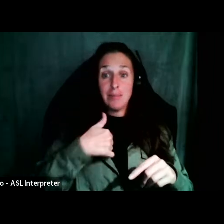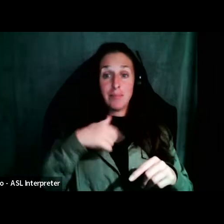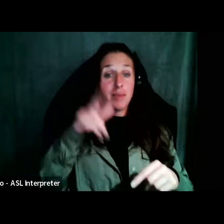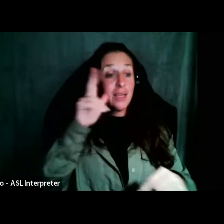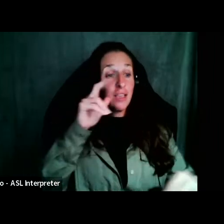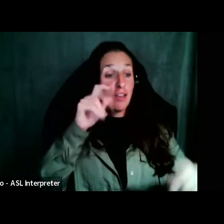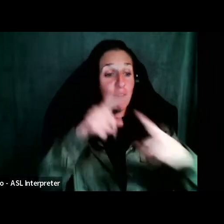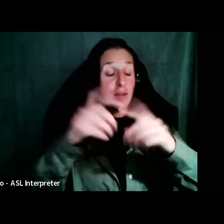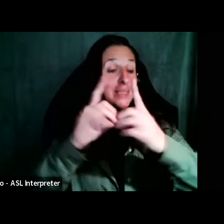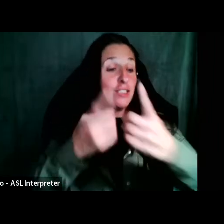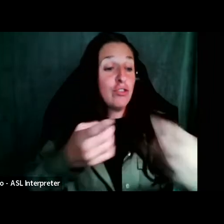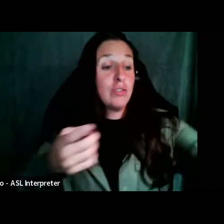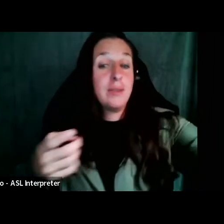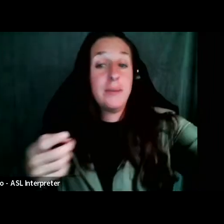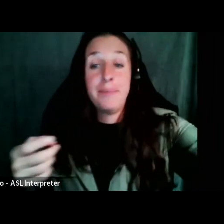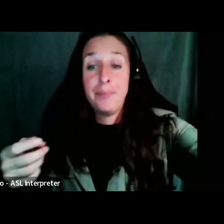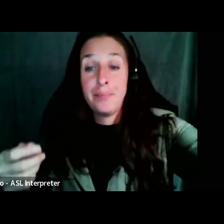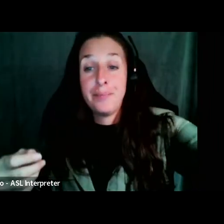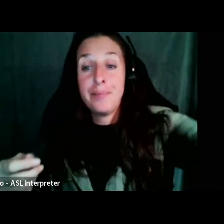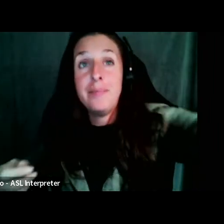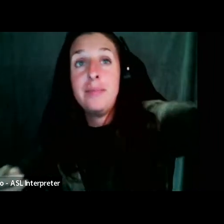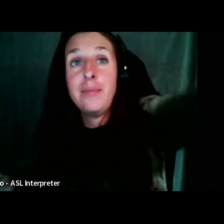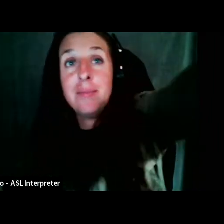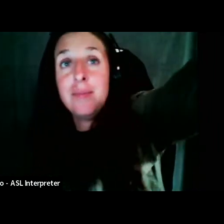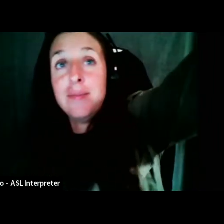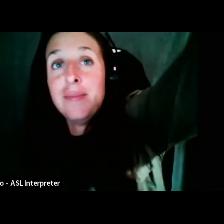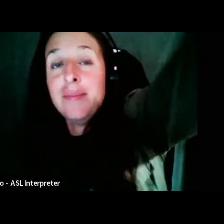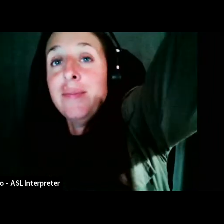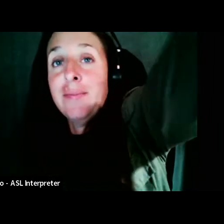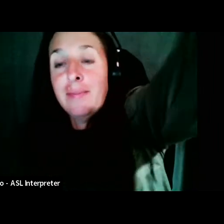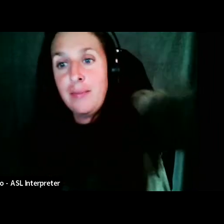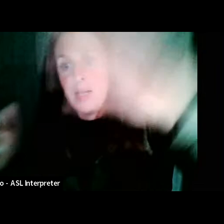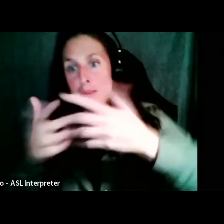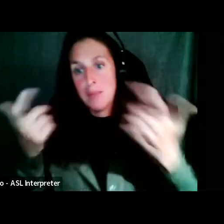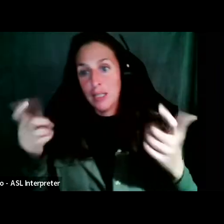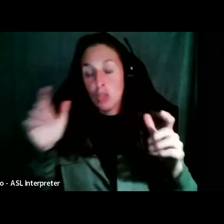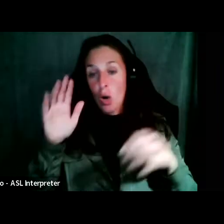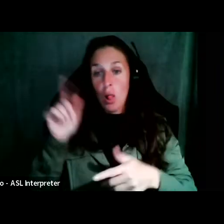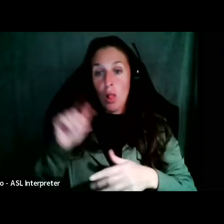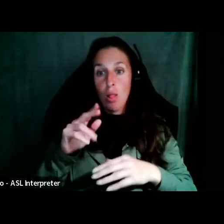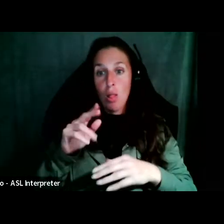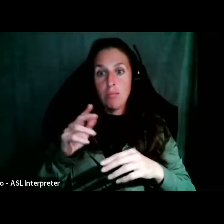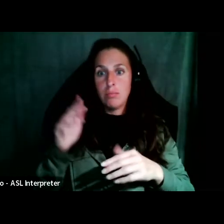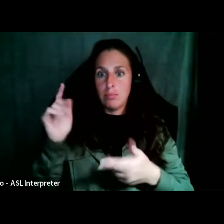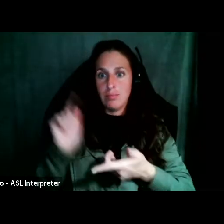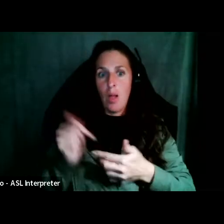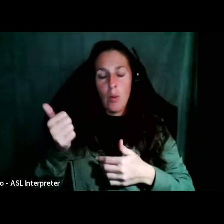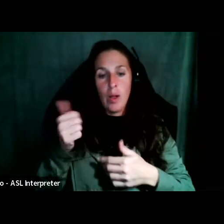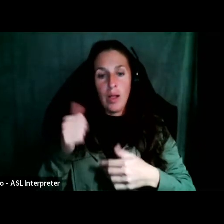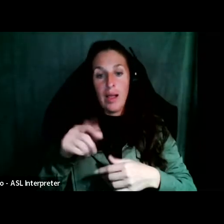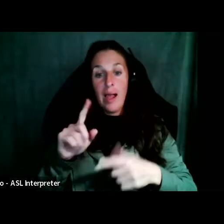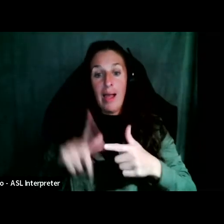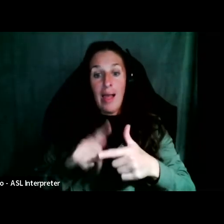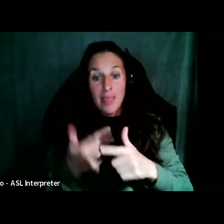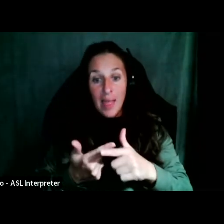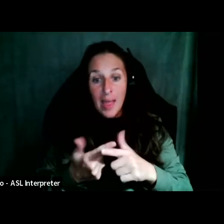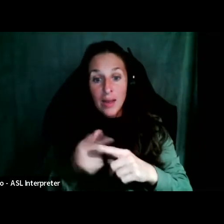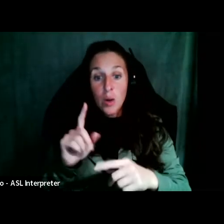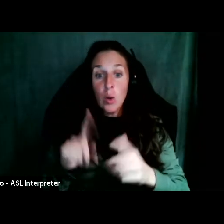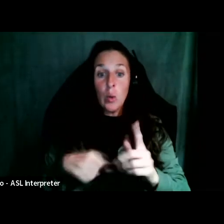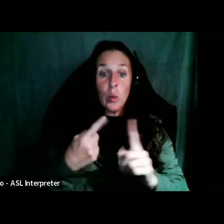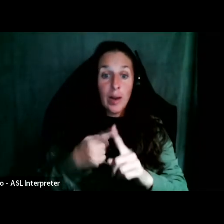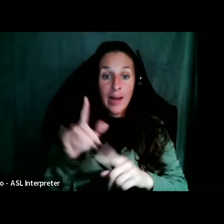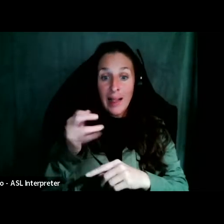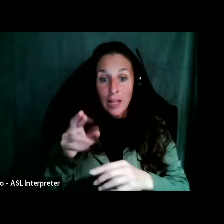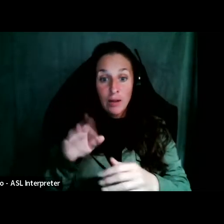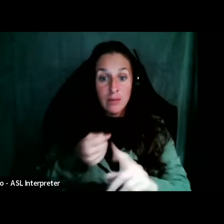districts where Why? it's much lower. And then when this letter goes into effect this year, You're some right. districts are going to be And capped then at 10. yeah, exactly. Yeah. So So the little